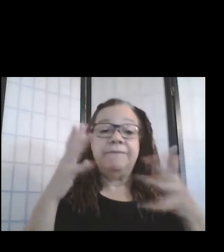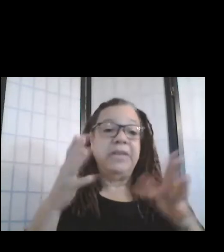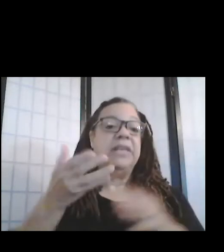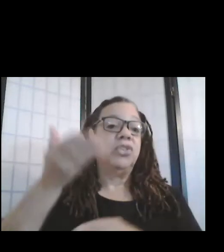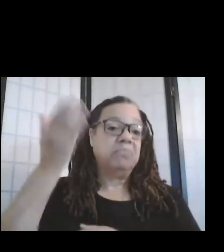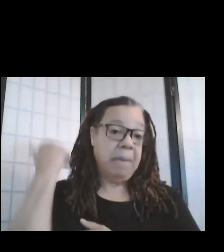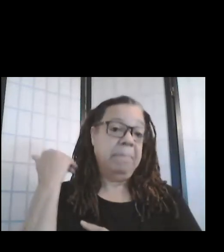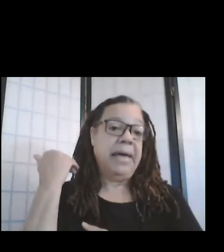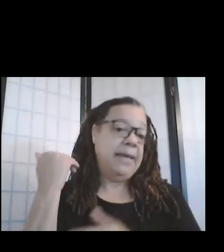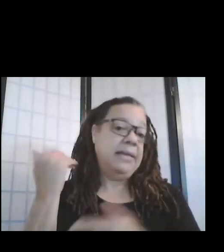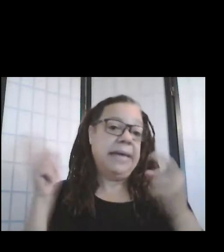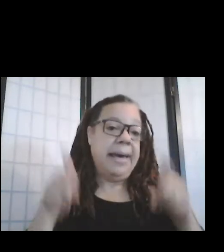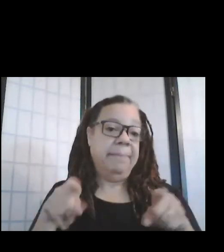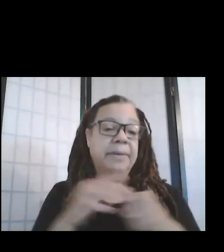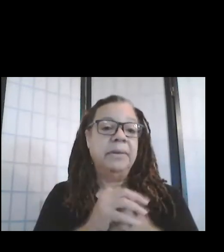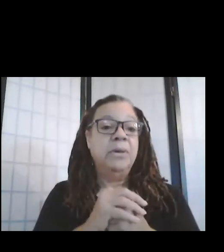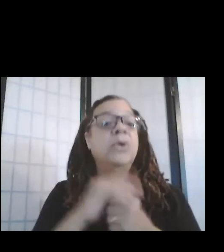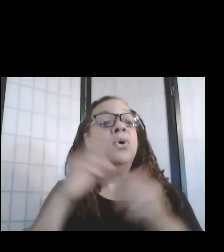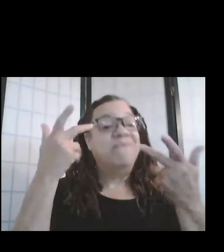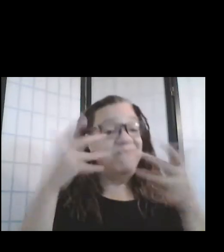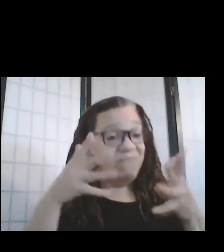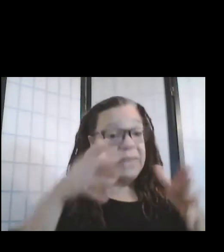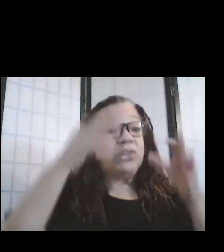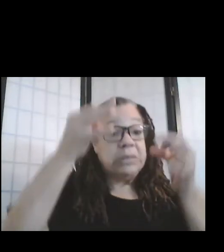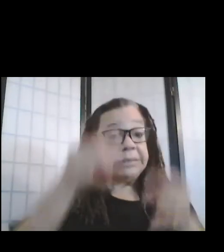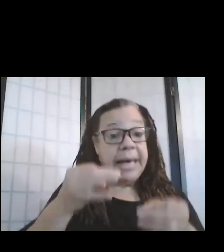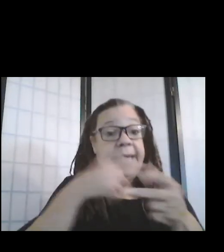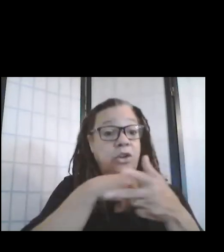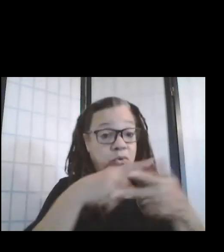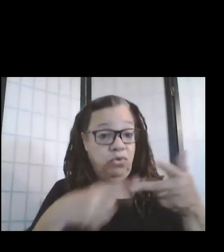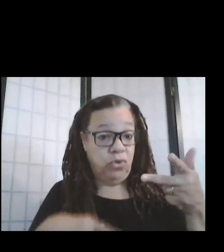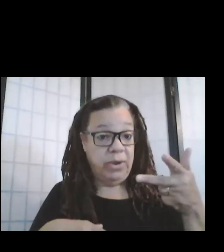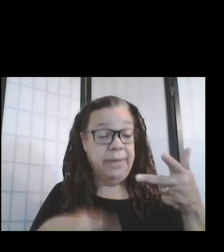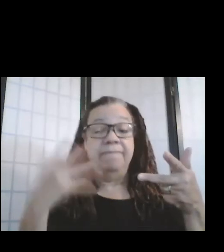happening? And I think once those decisions are kind of squared away,